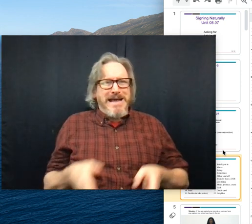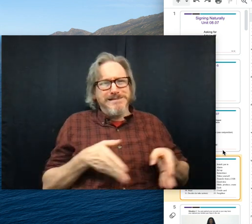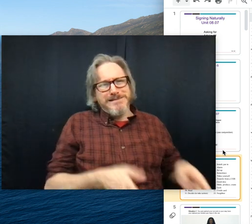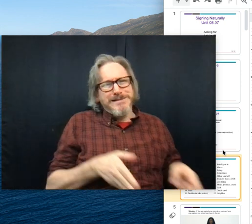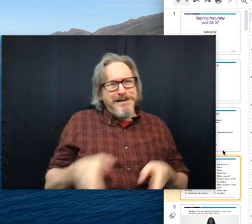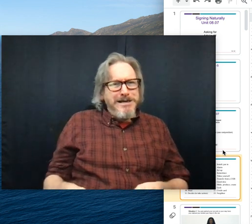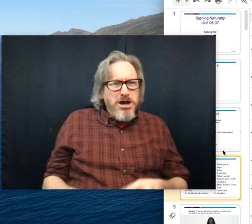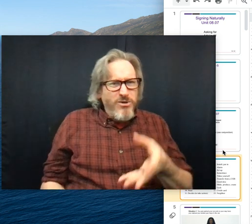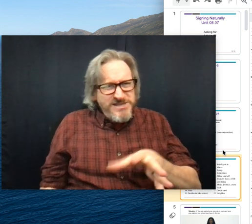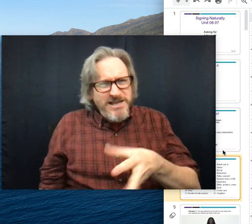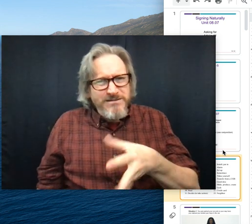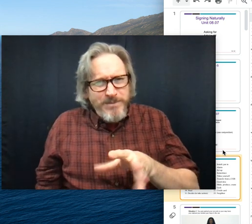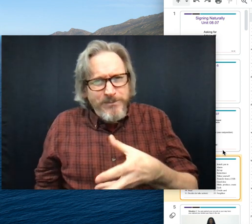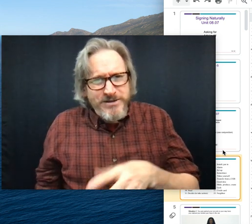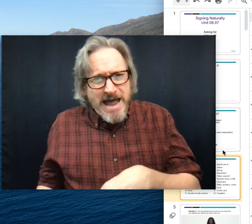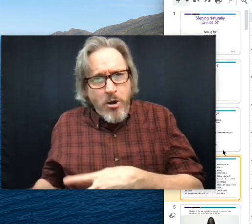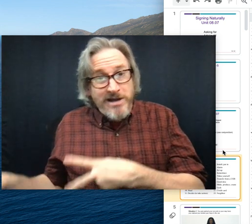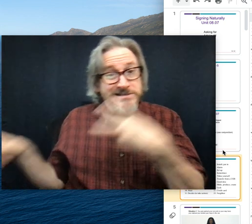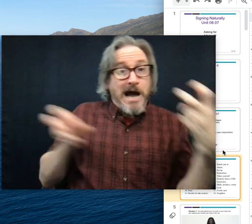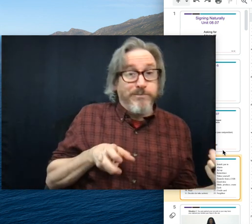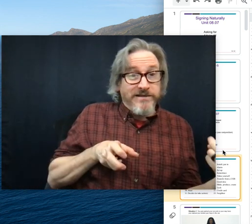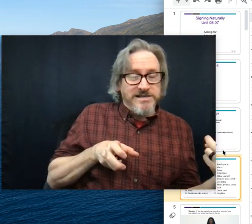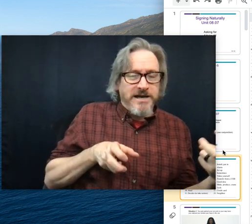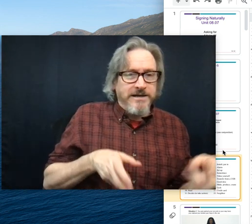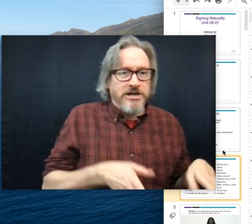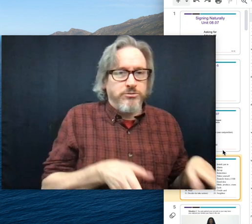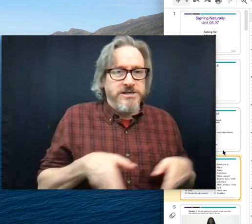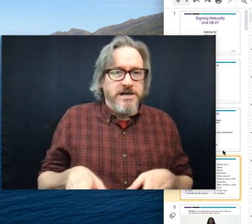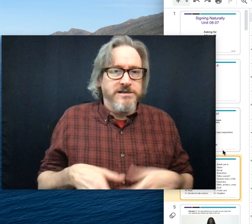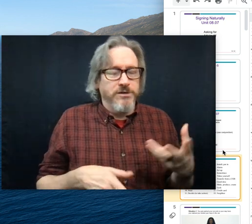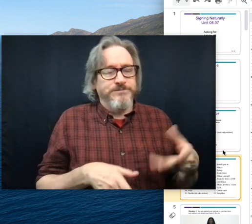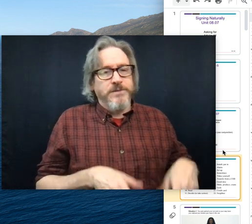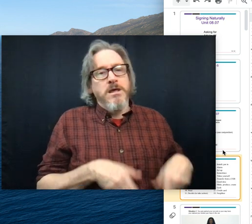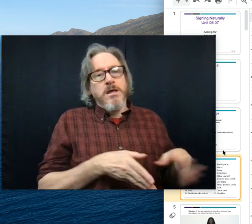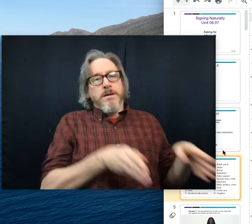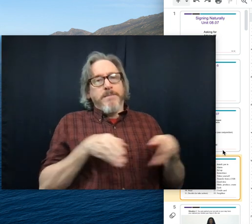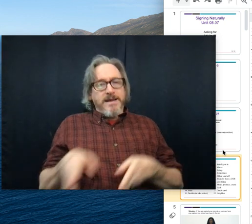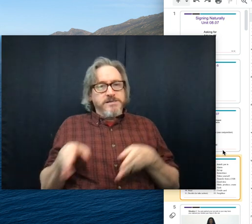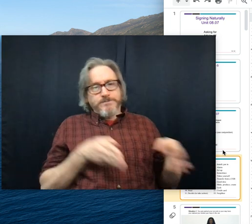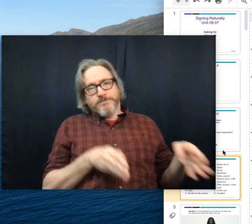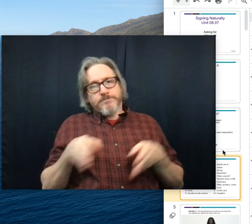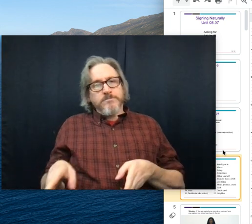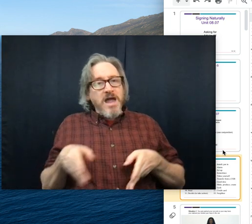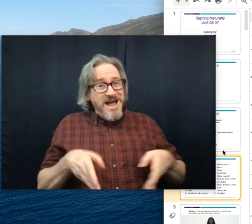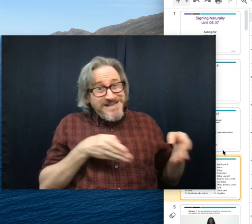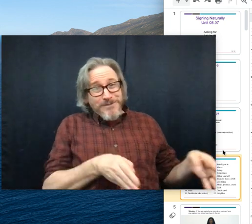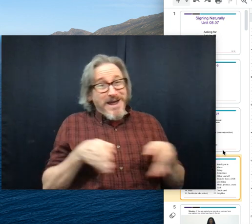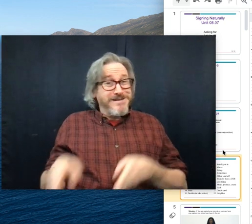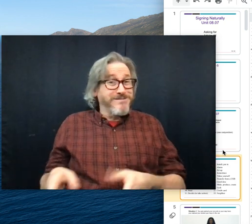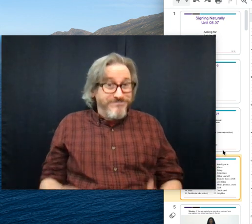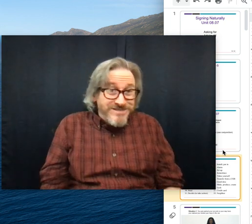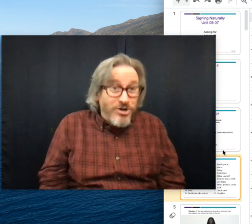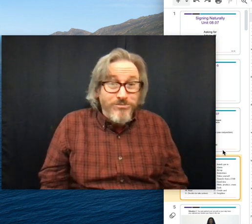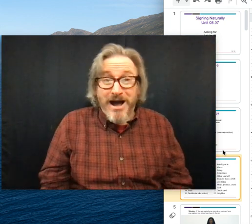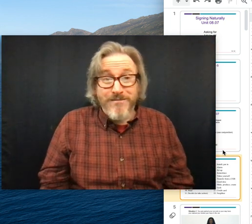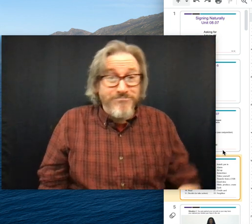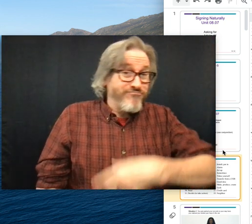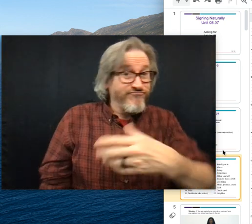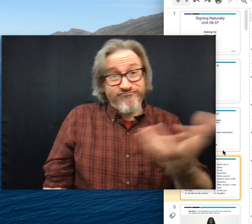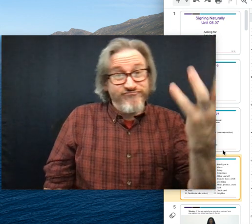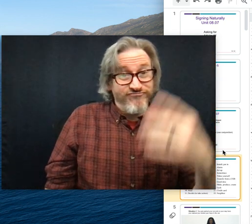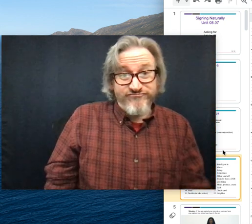sign pants? Although I've seen people now adopting the signing naturally sign. So pants. I sign pants. So